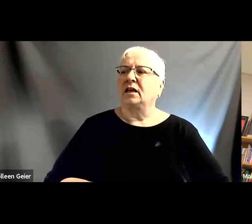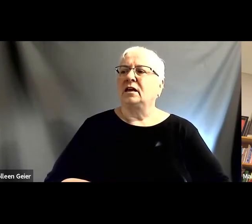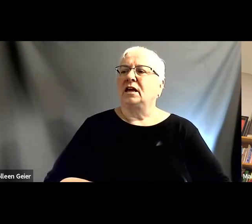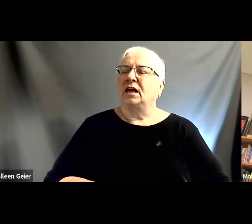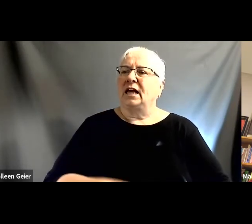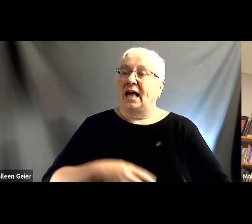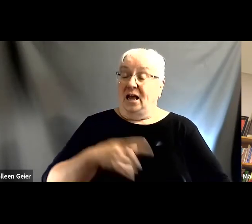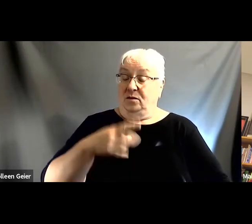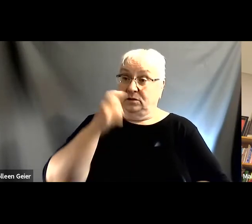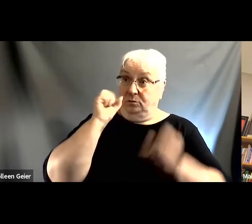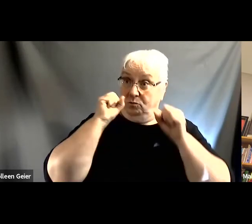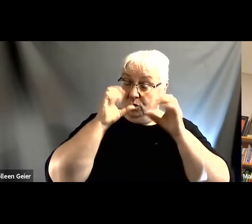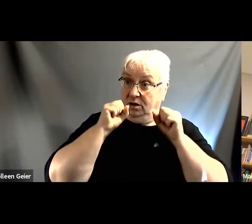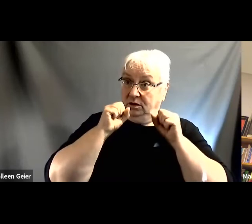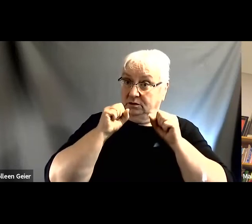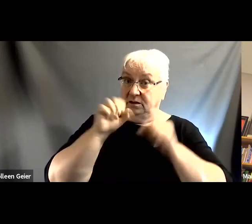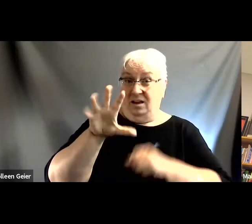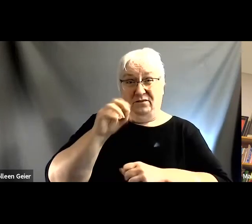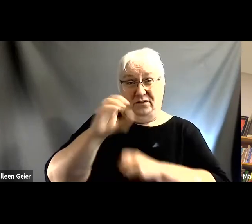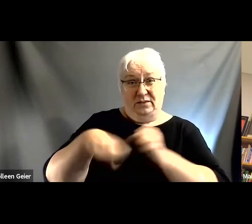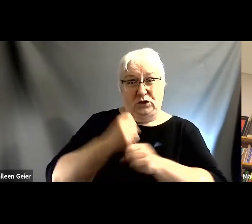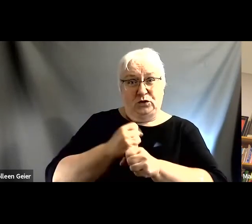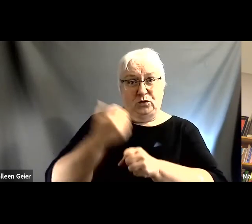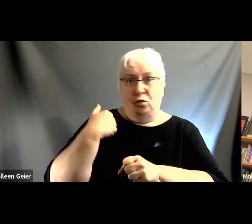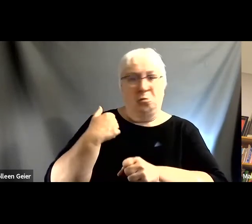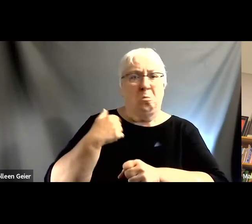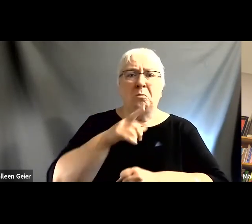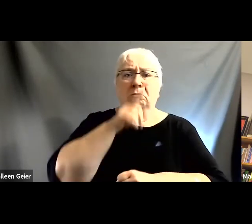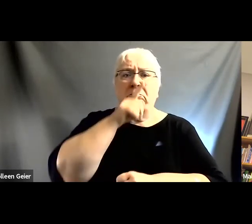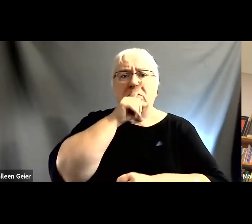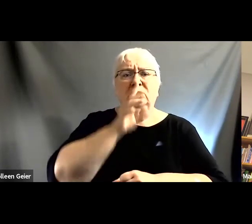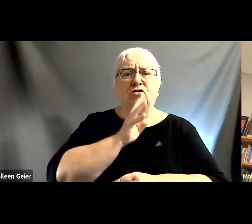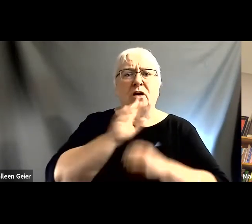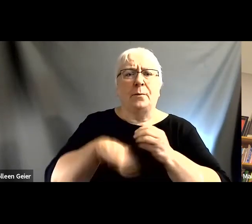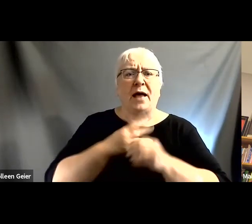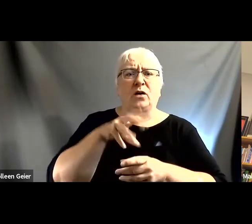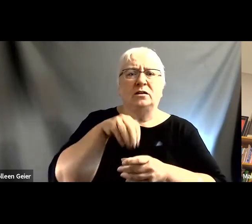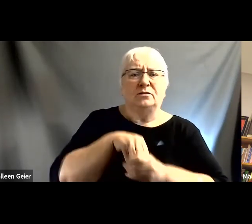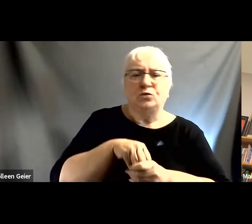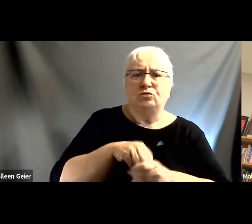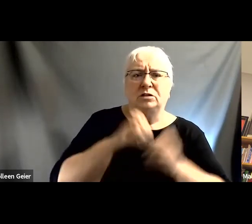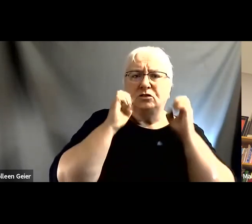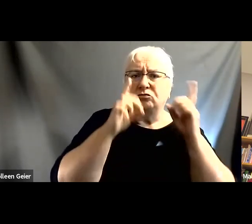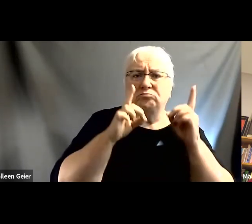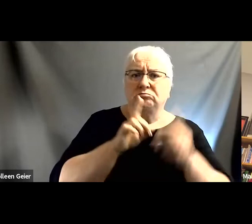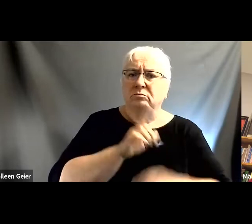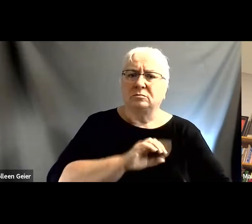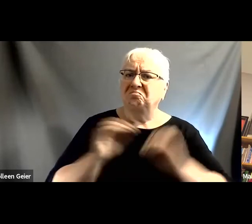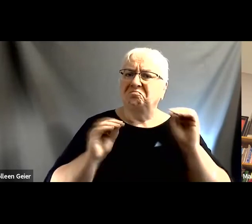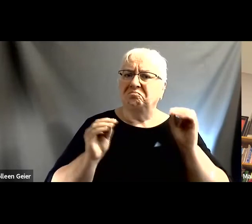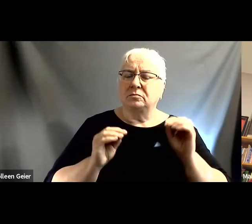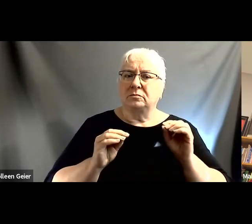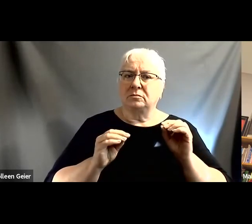talk of any kind of inclusion or anything in the education sector.